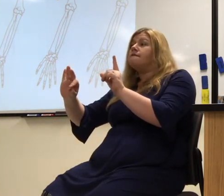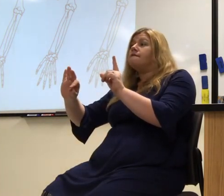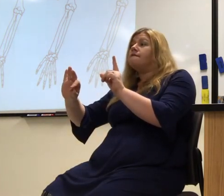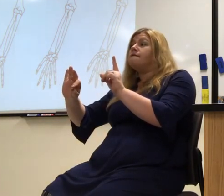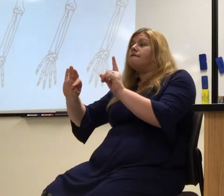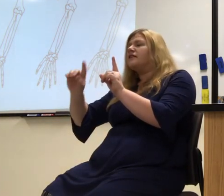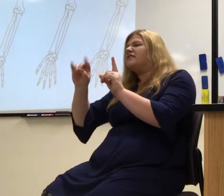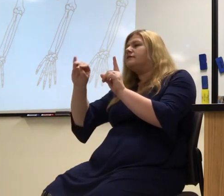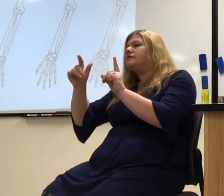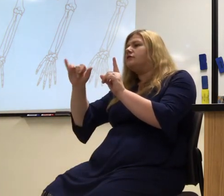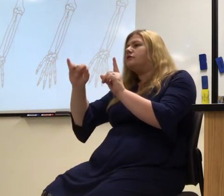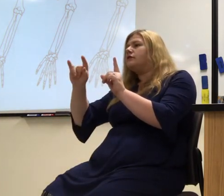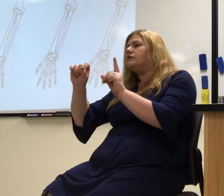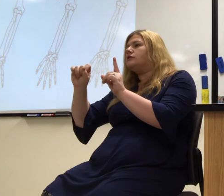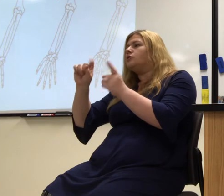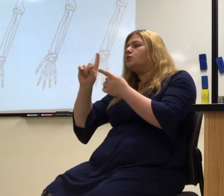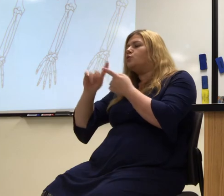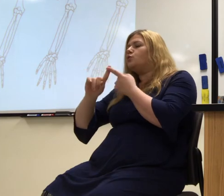digits